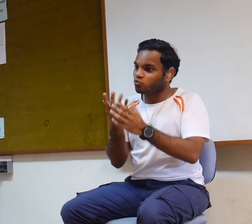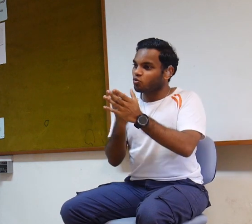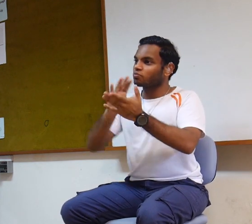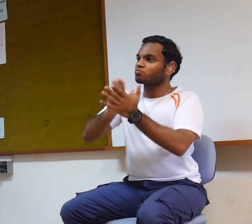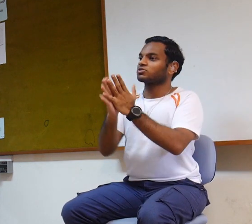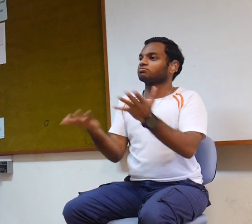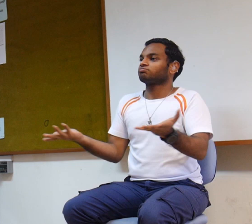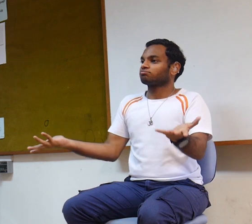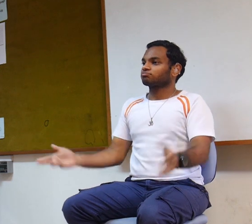asked